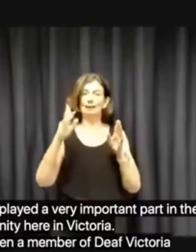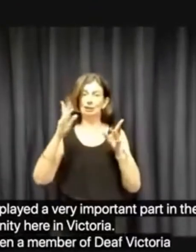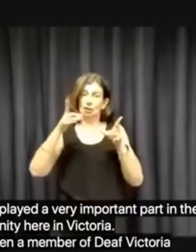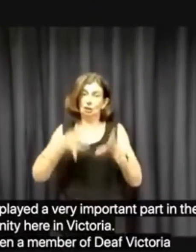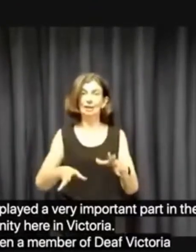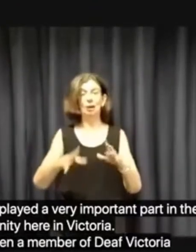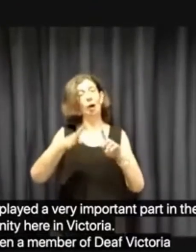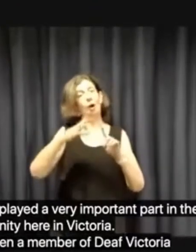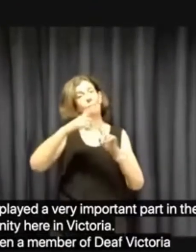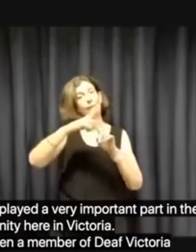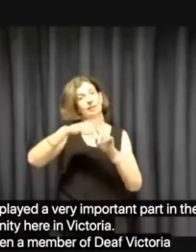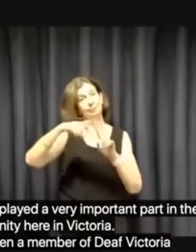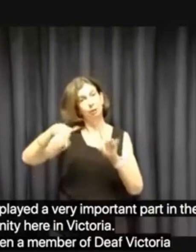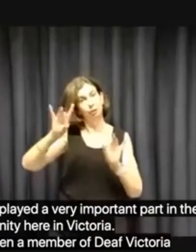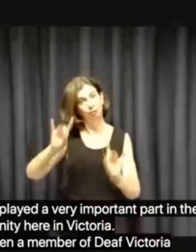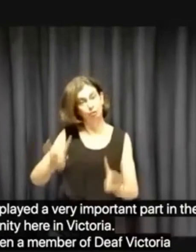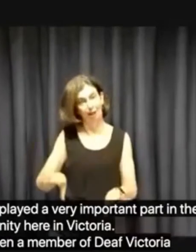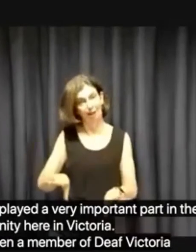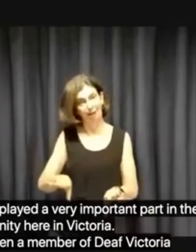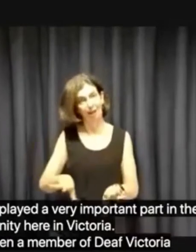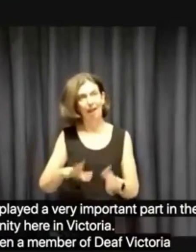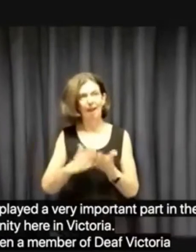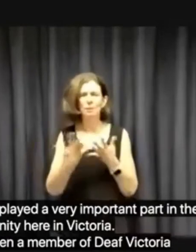He has had many,